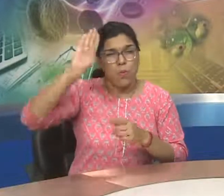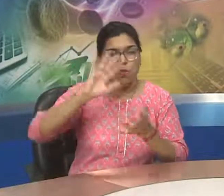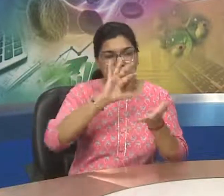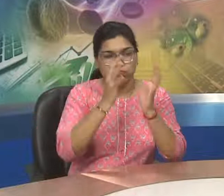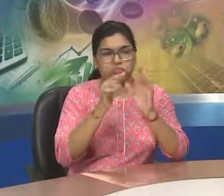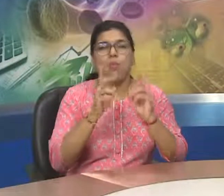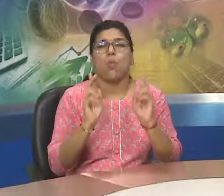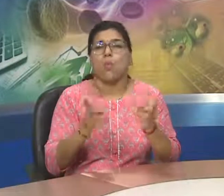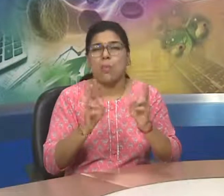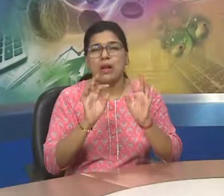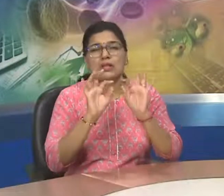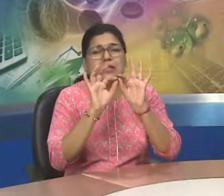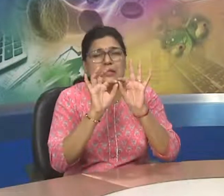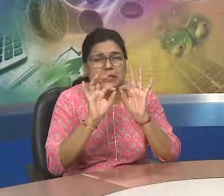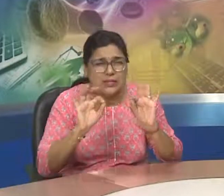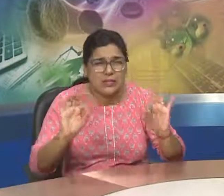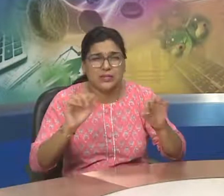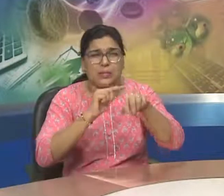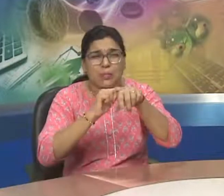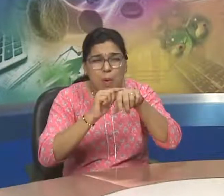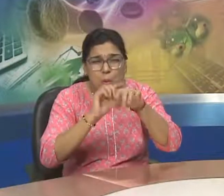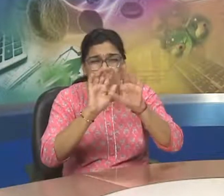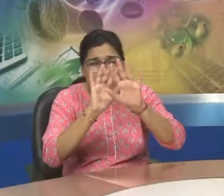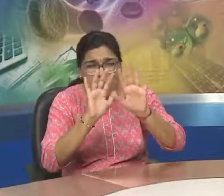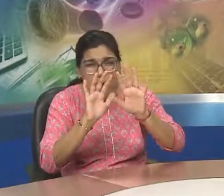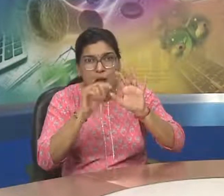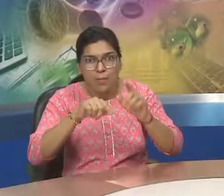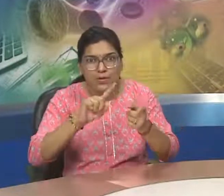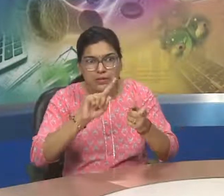prior to the appearance of